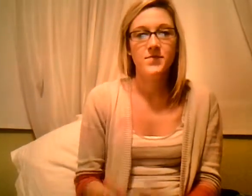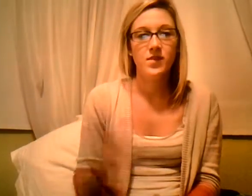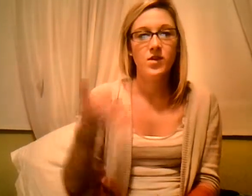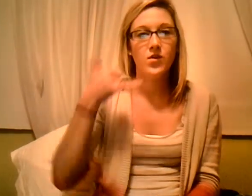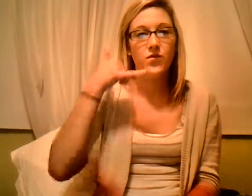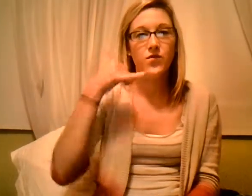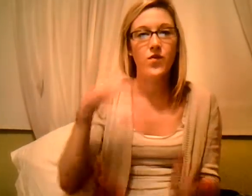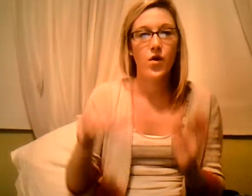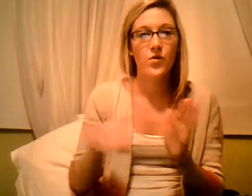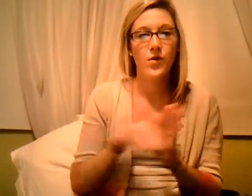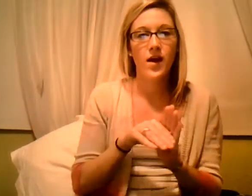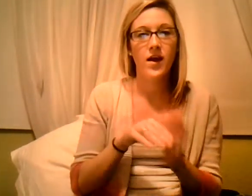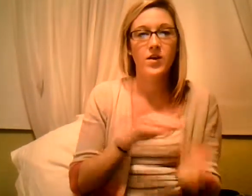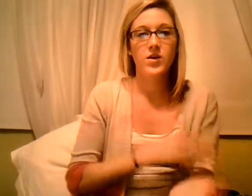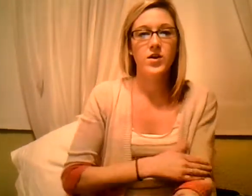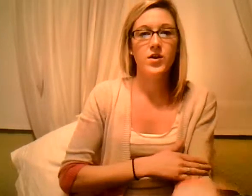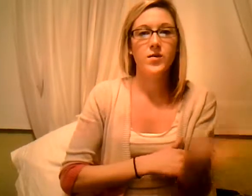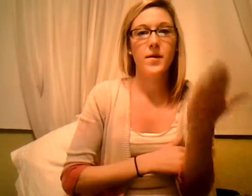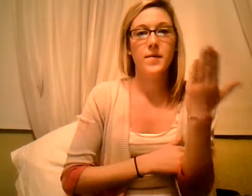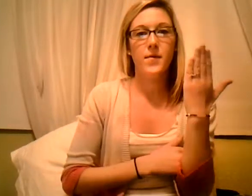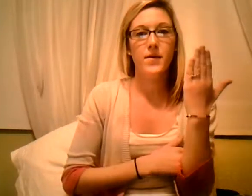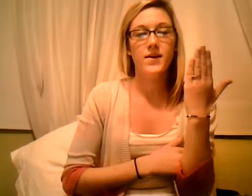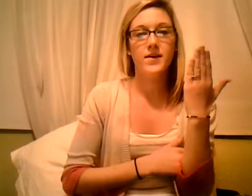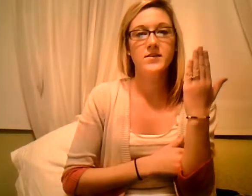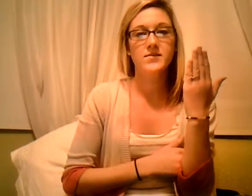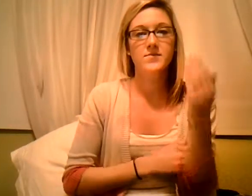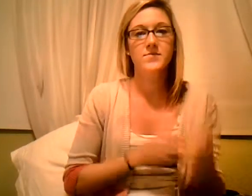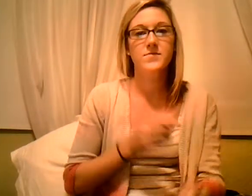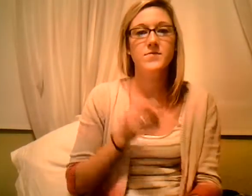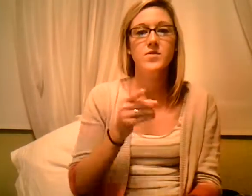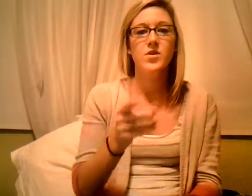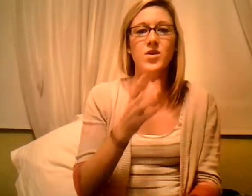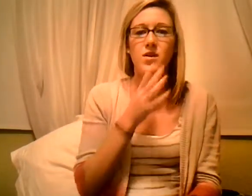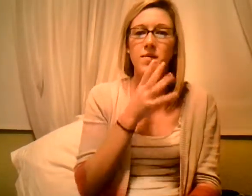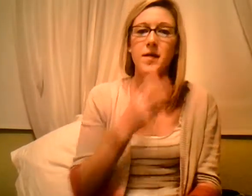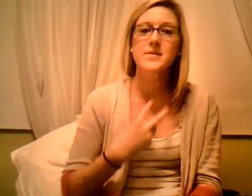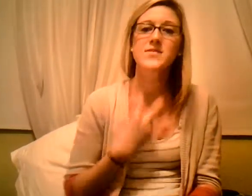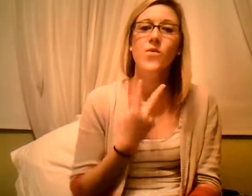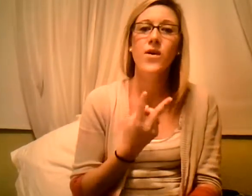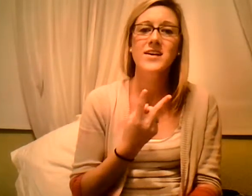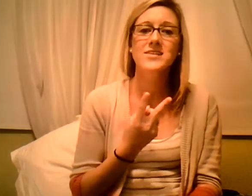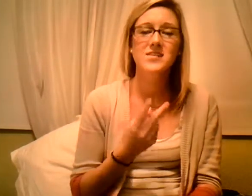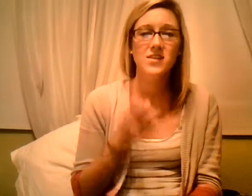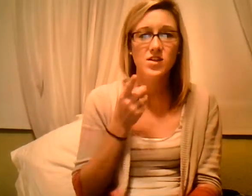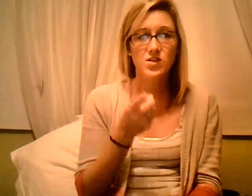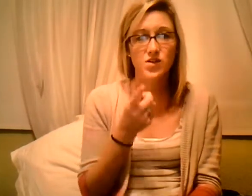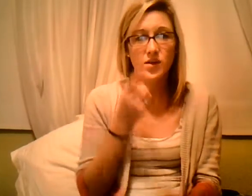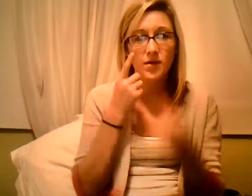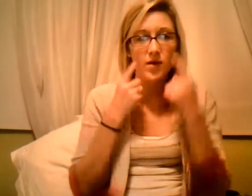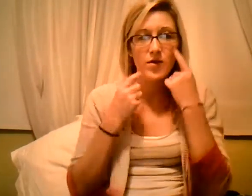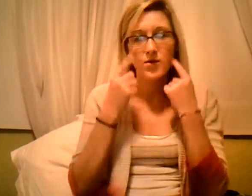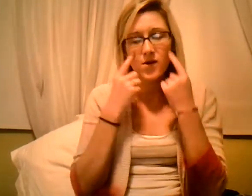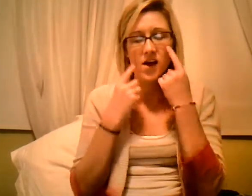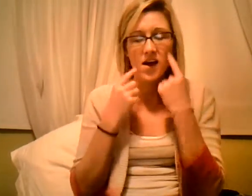The phone rang early one morning. Her mama's voice, she'd been crying.